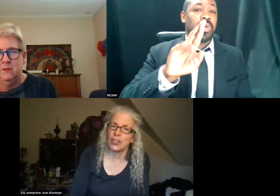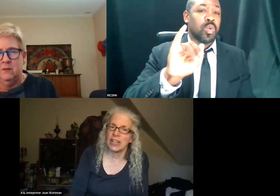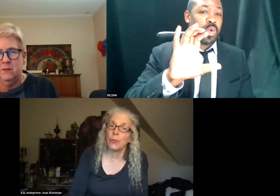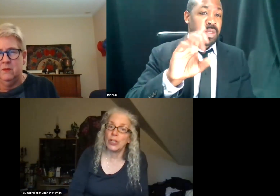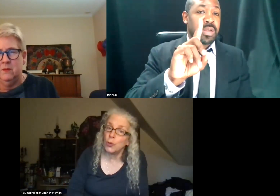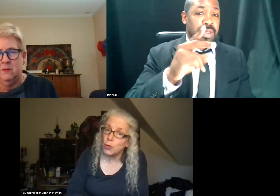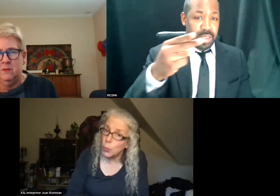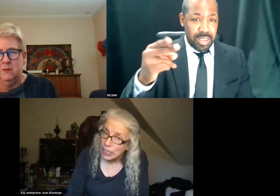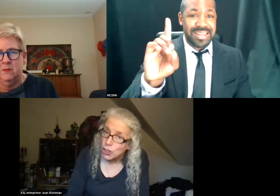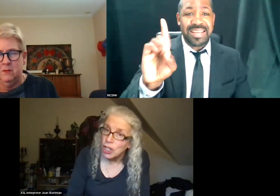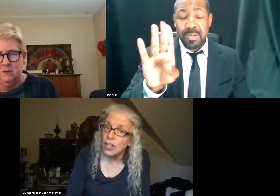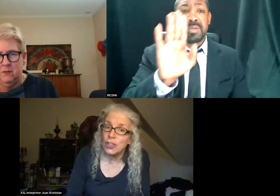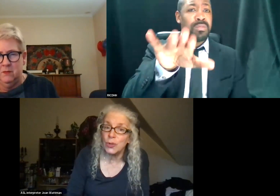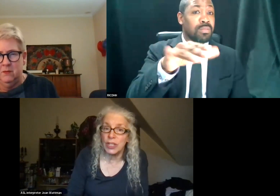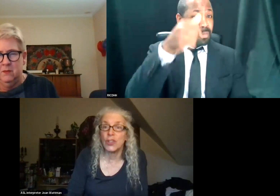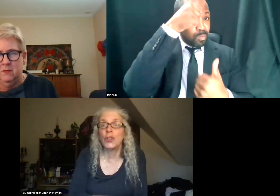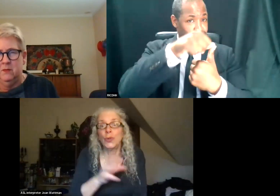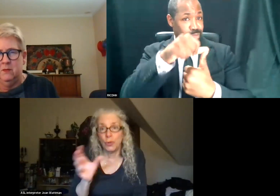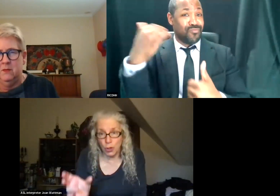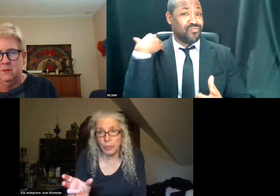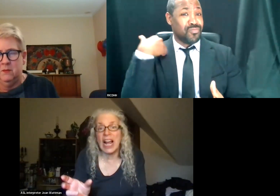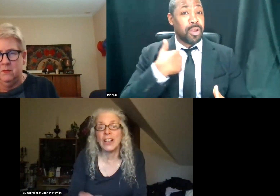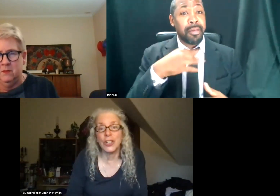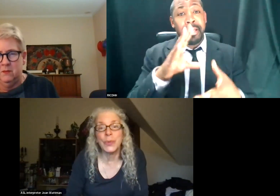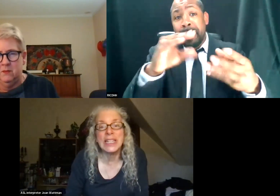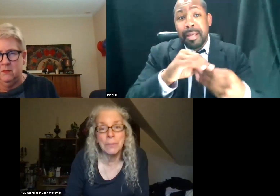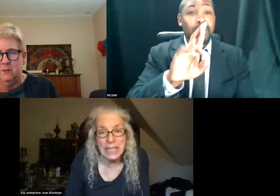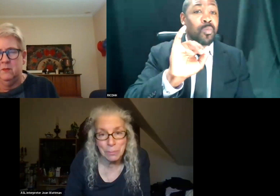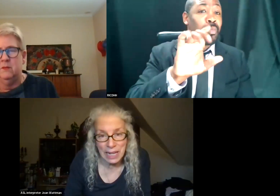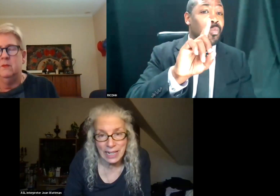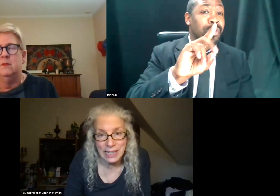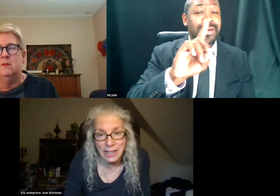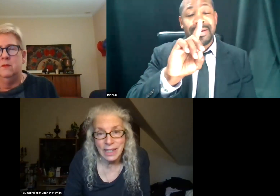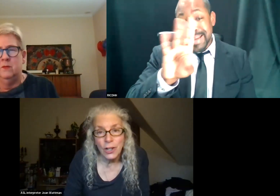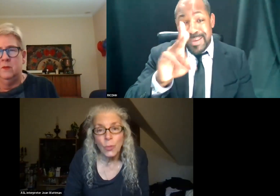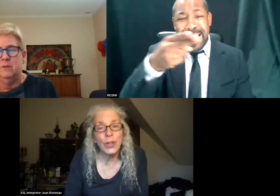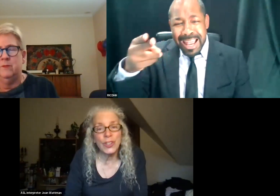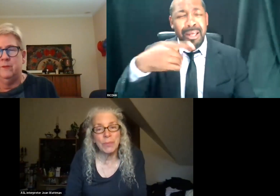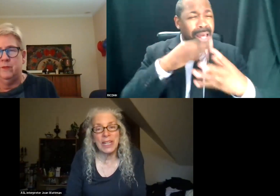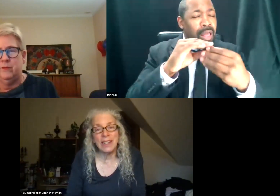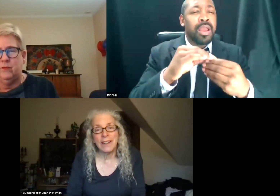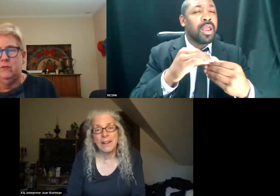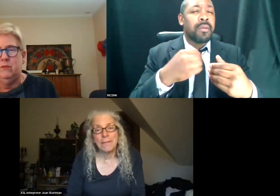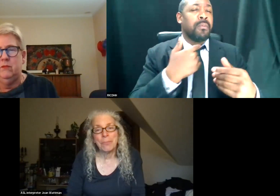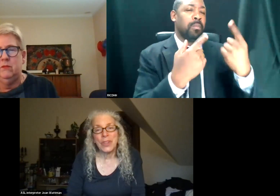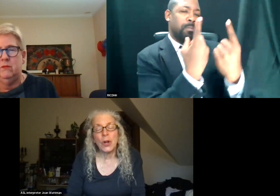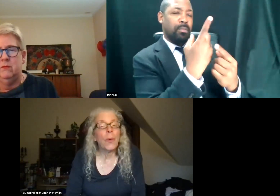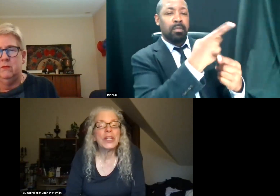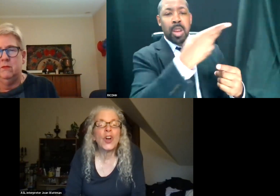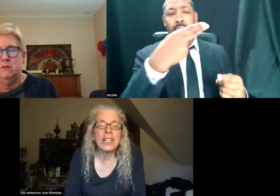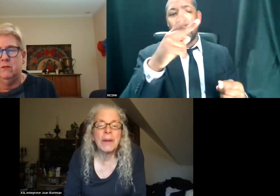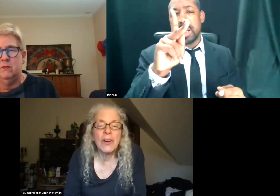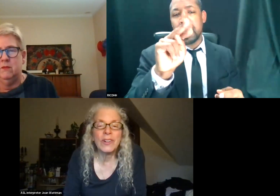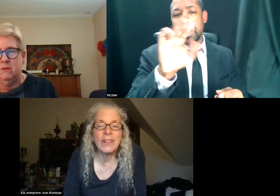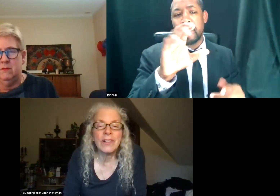state agency. If we do switch to this new terminology with DB embedded in, we used to be, when